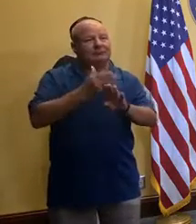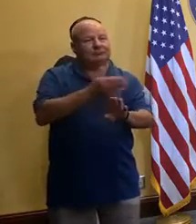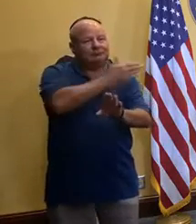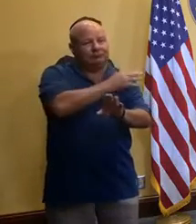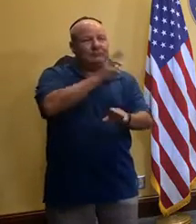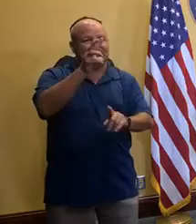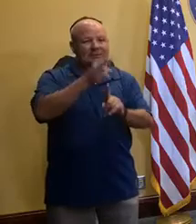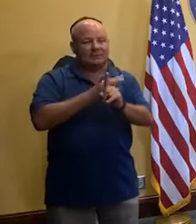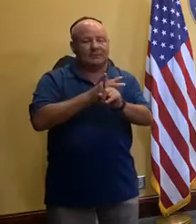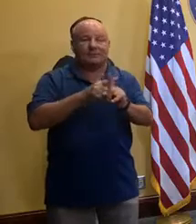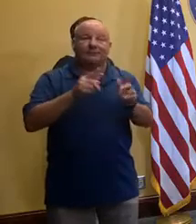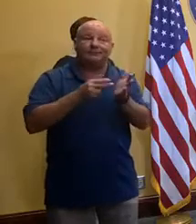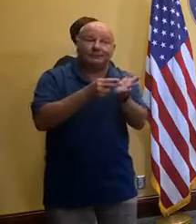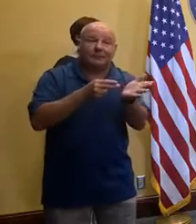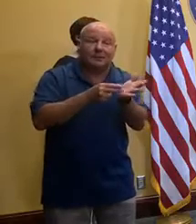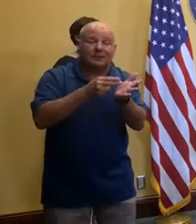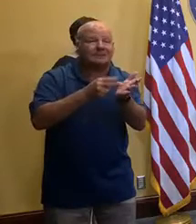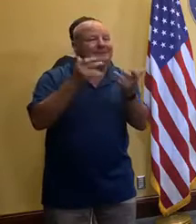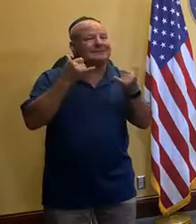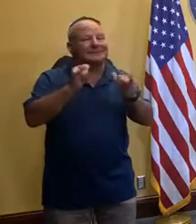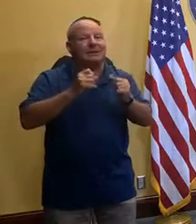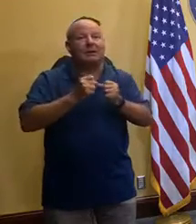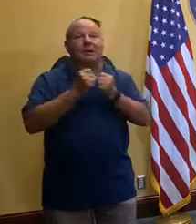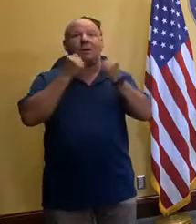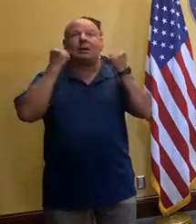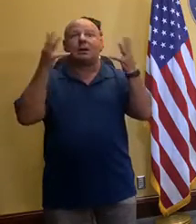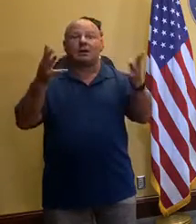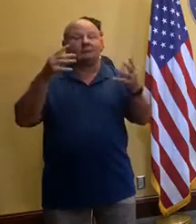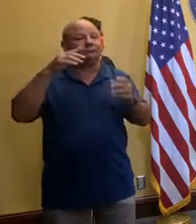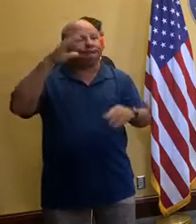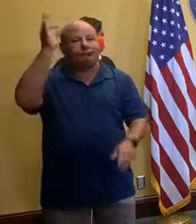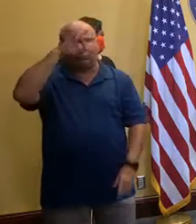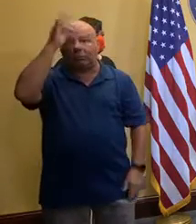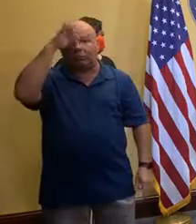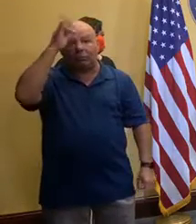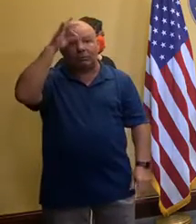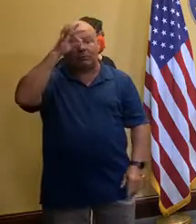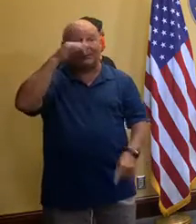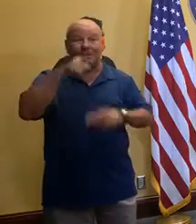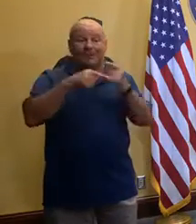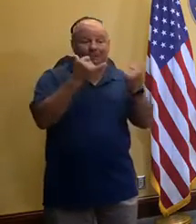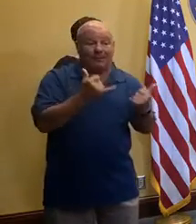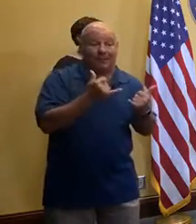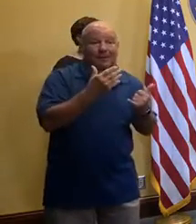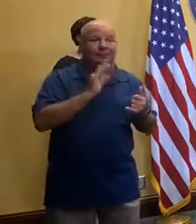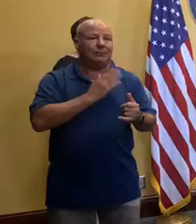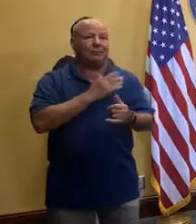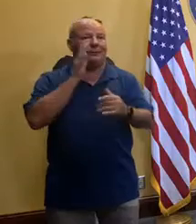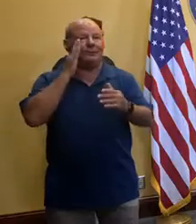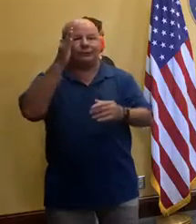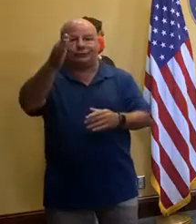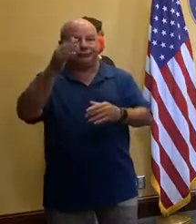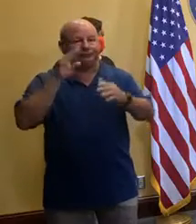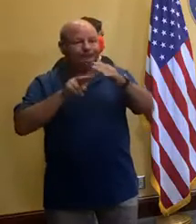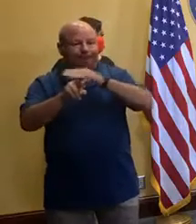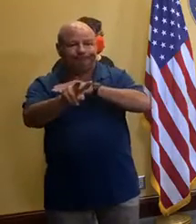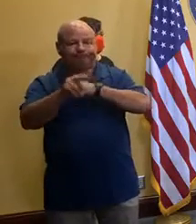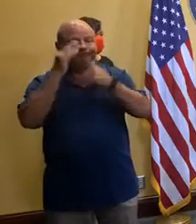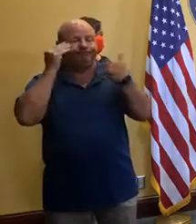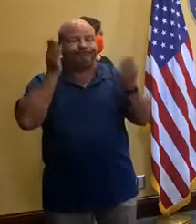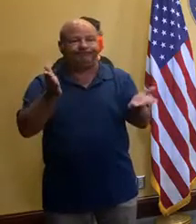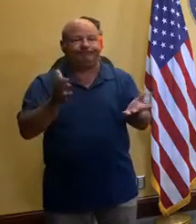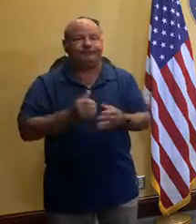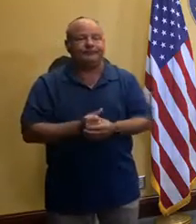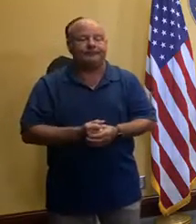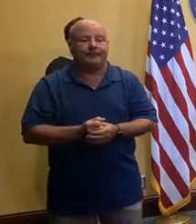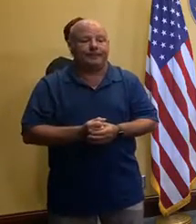have to be honest, there are many uncertainties about now and about our future. And again, just to reiterate what's been said,